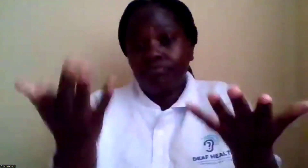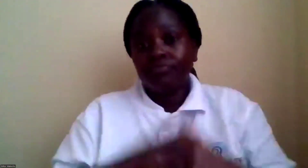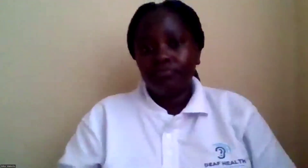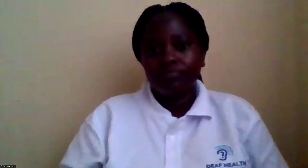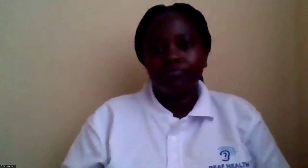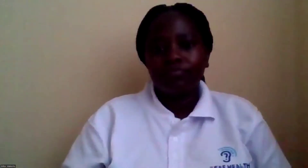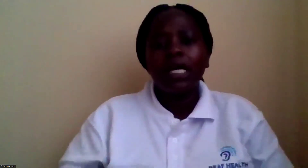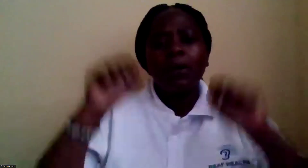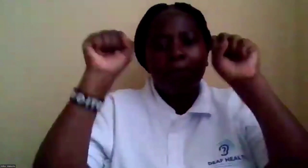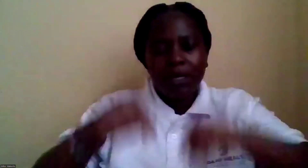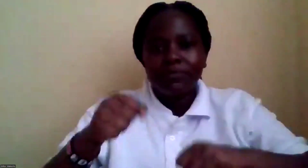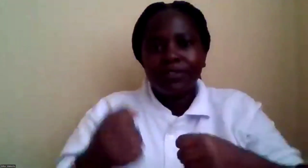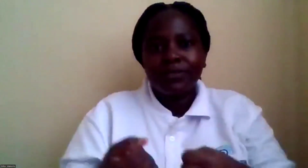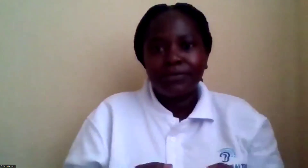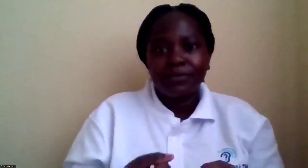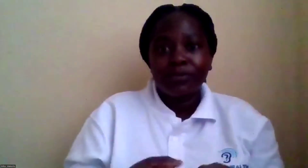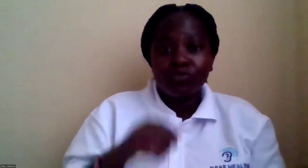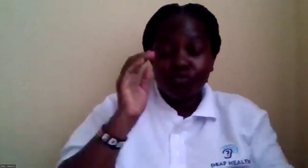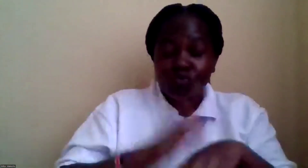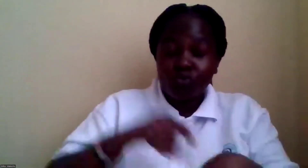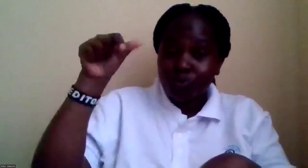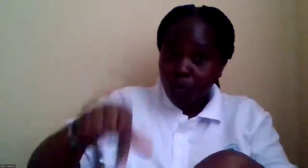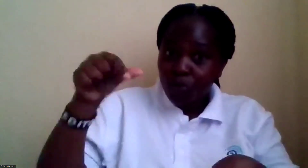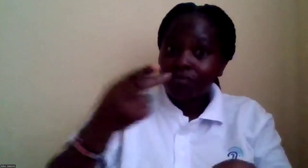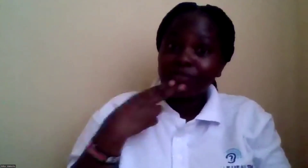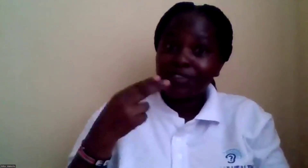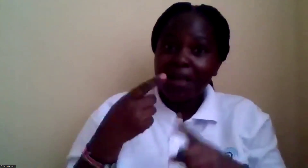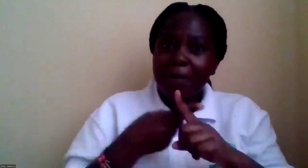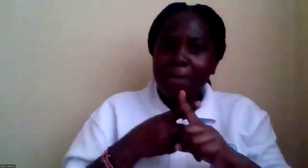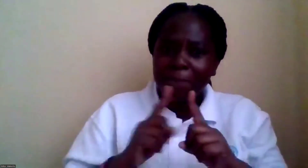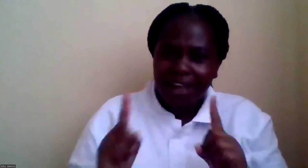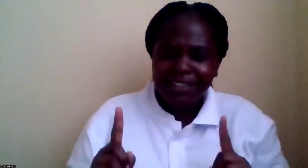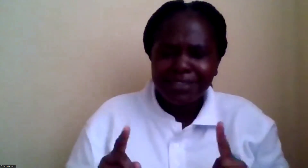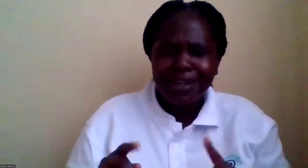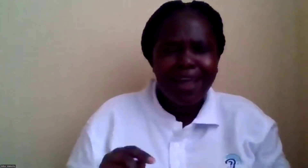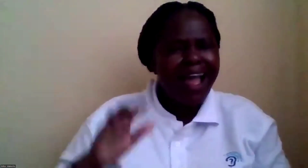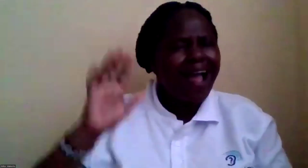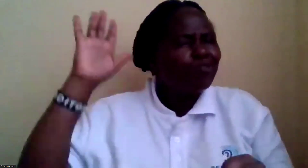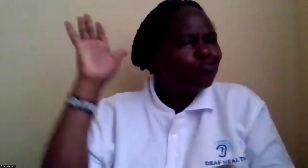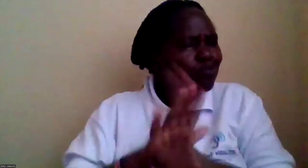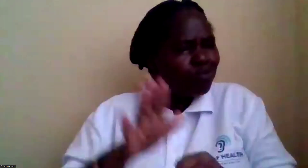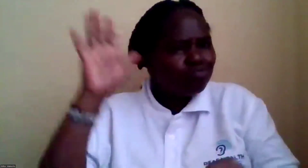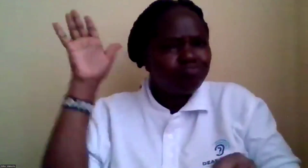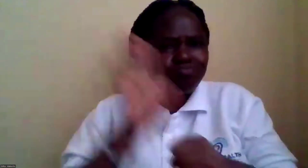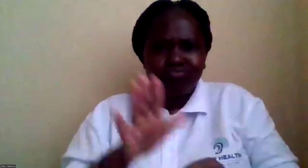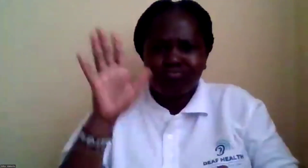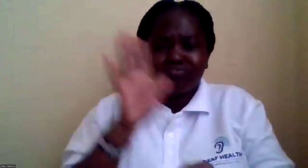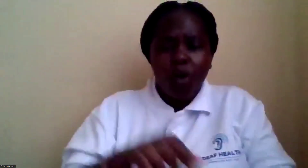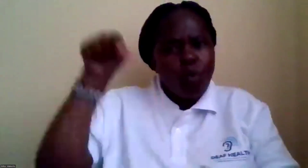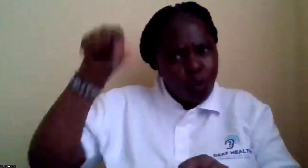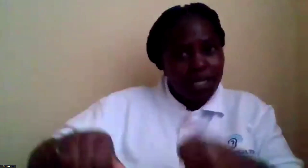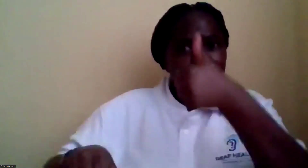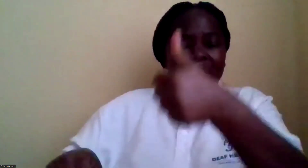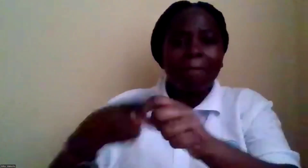taking good quality of sugar, but I'm still taking so much of it that I'm still operating at an